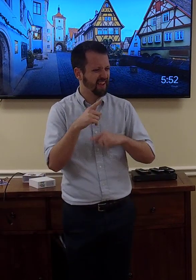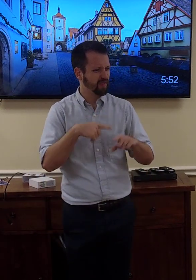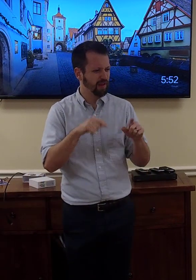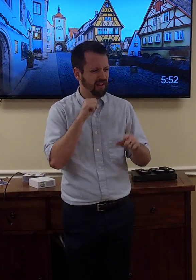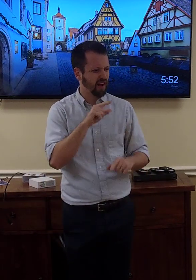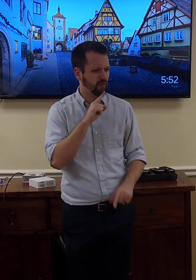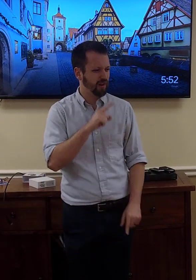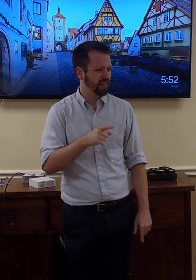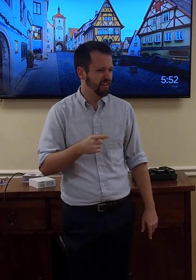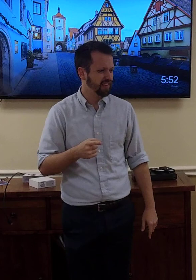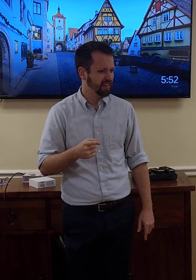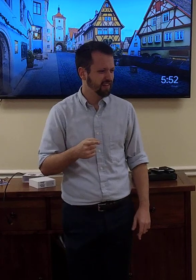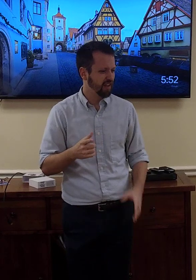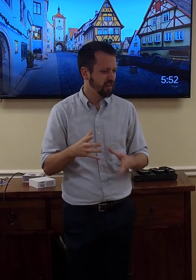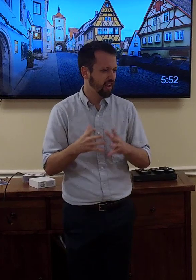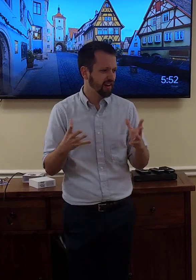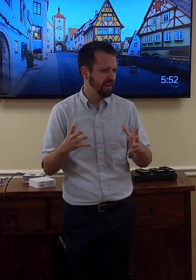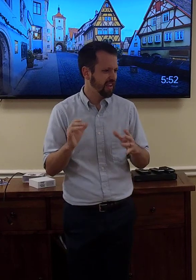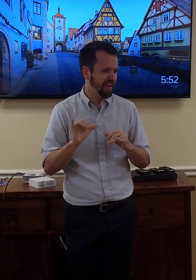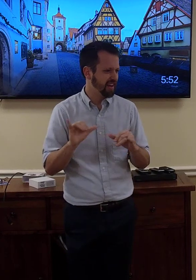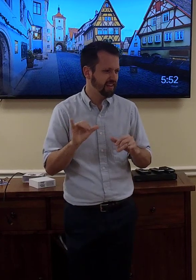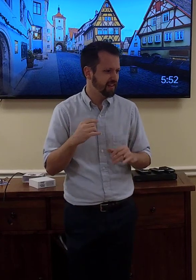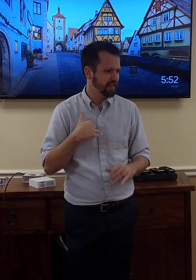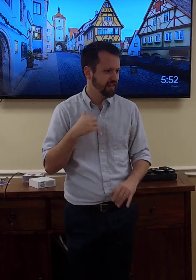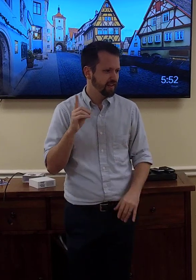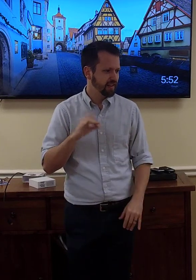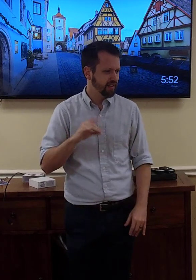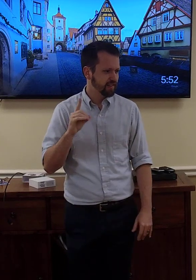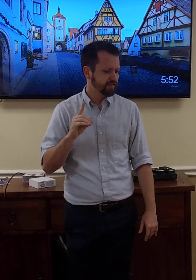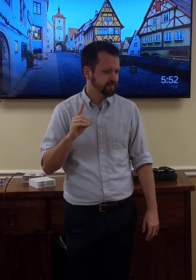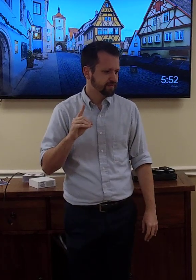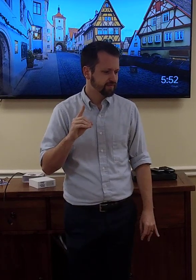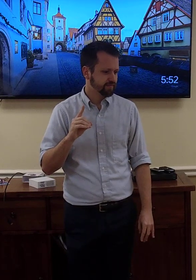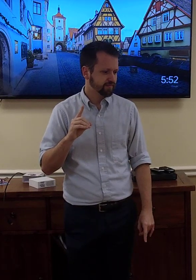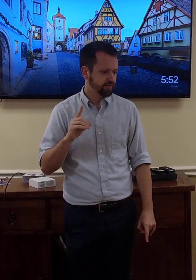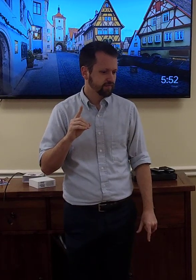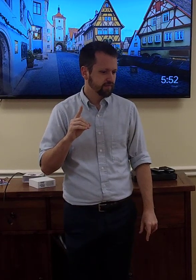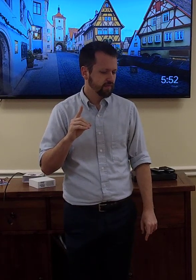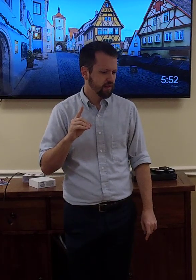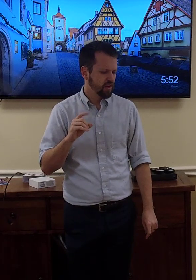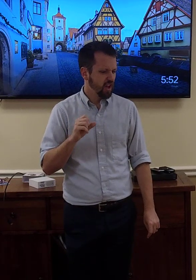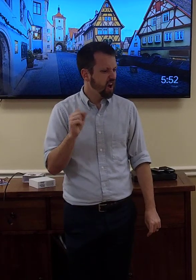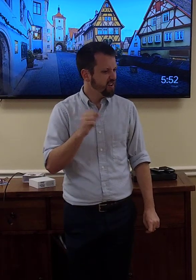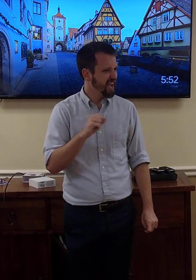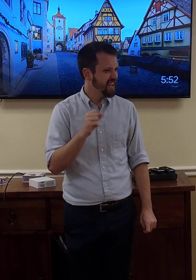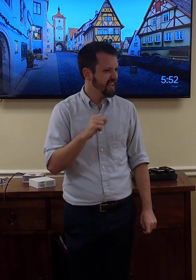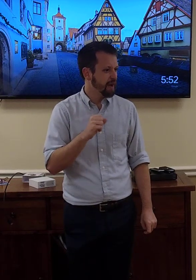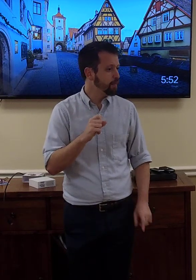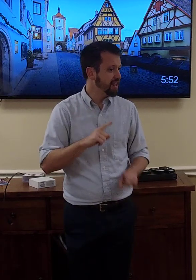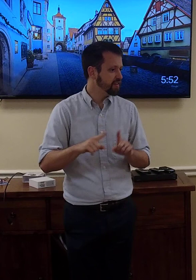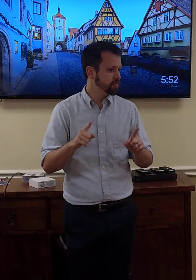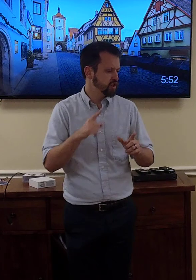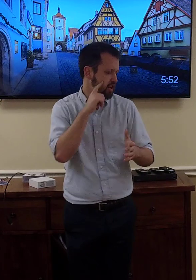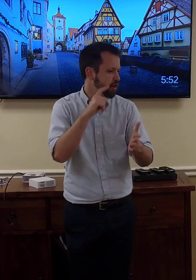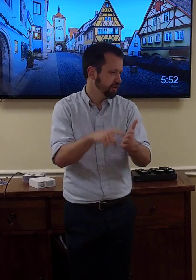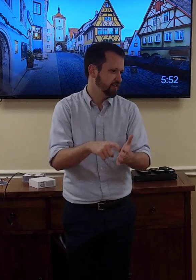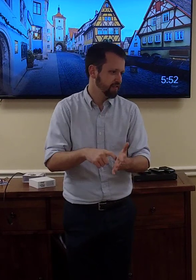but not really a lot. Not like I did. So she could tell the kid to come on, like, just to move? Oh, yeah. But she didn't notice.